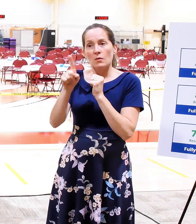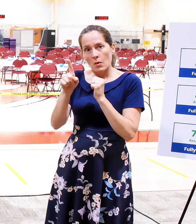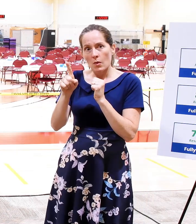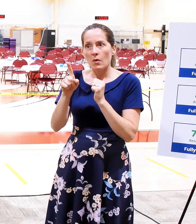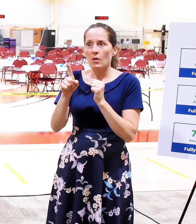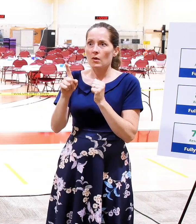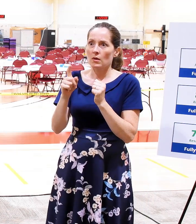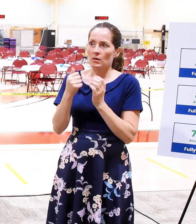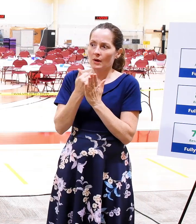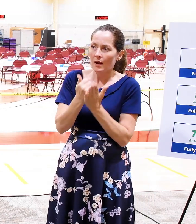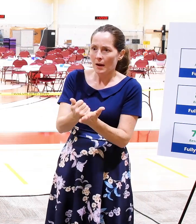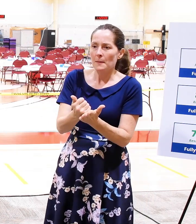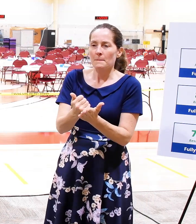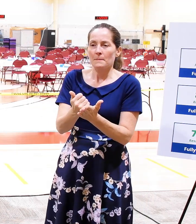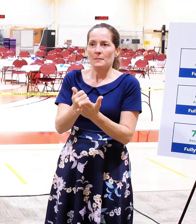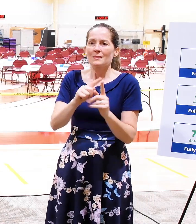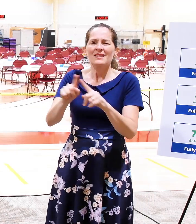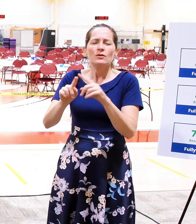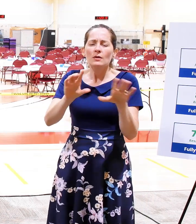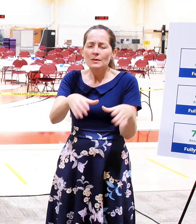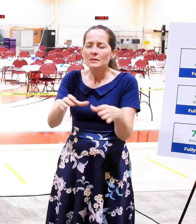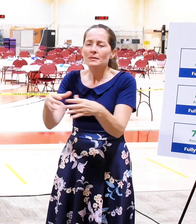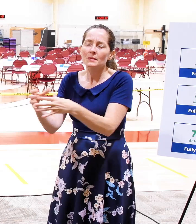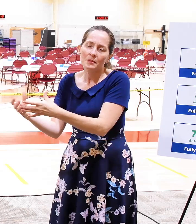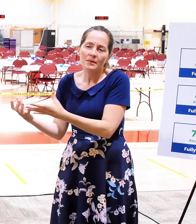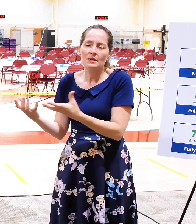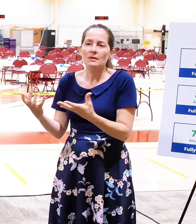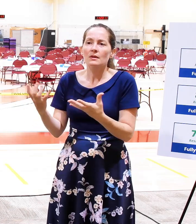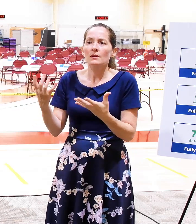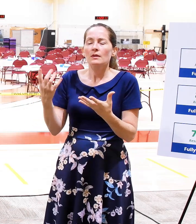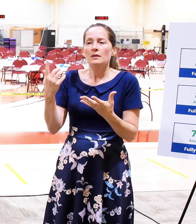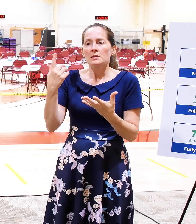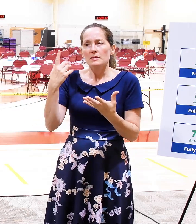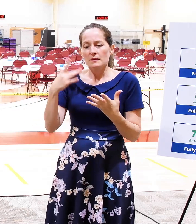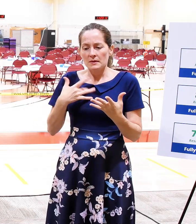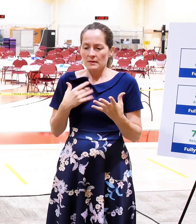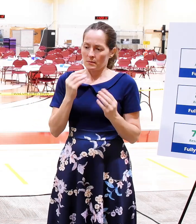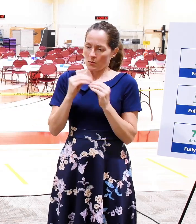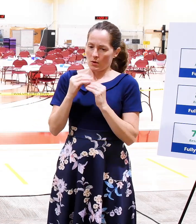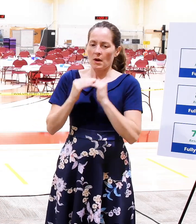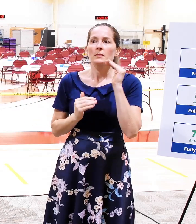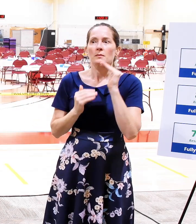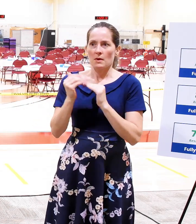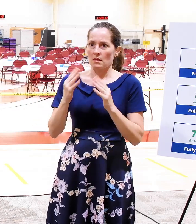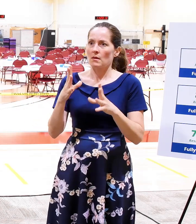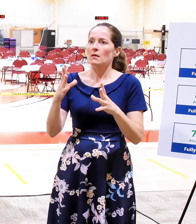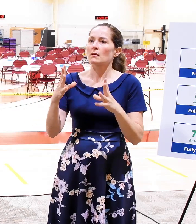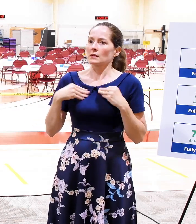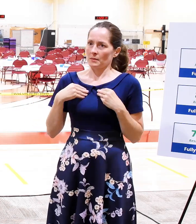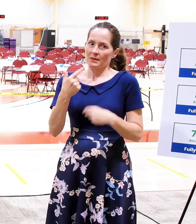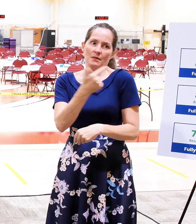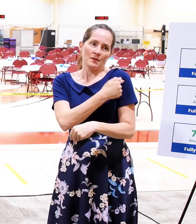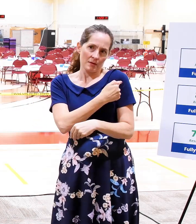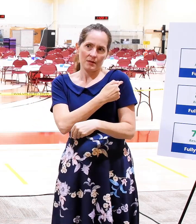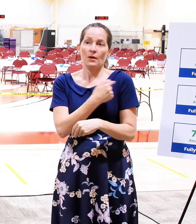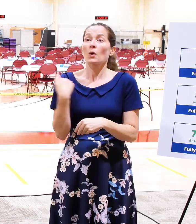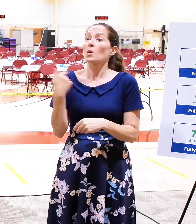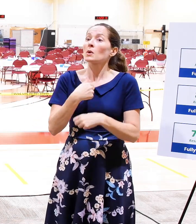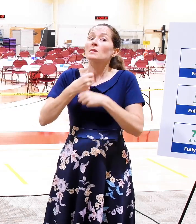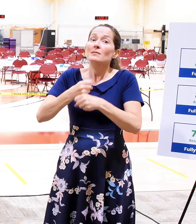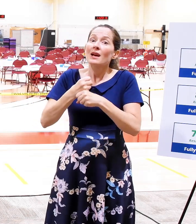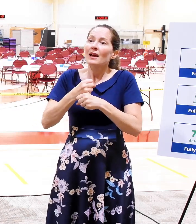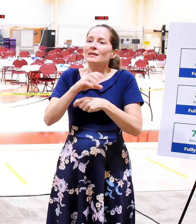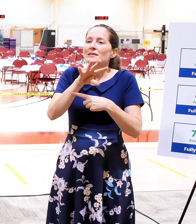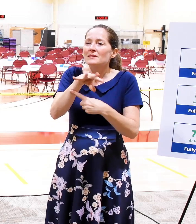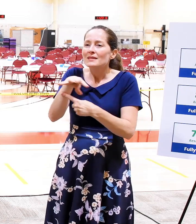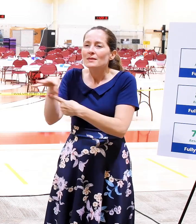created a series of public service announcements aimed at encouraging all eligible residents to get vaccinated. Videos